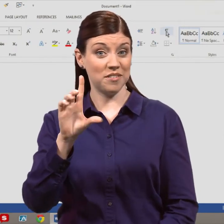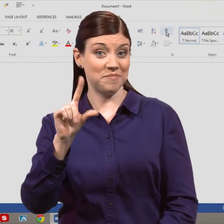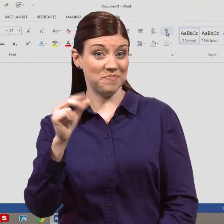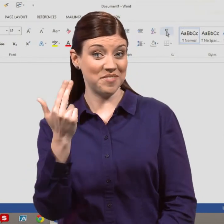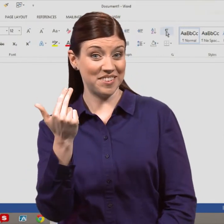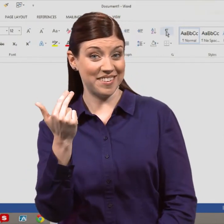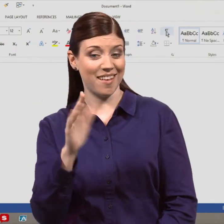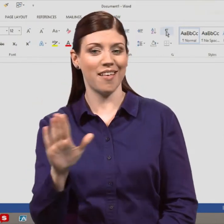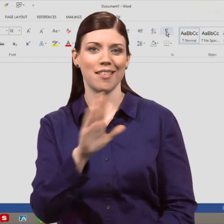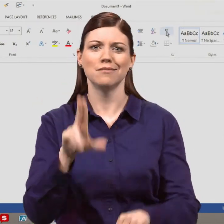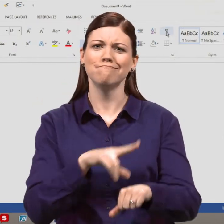Music